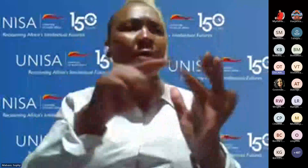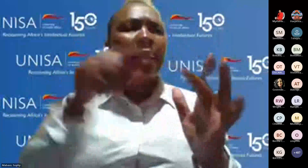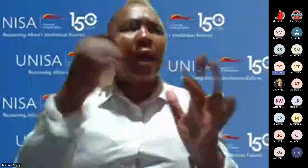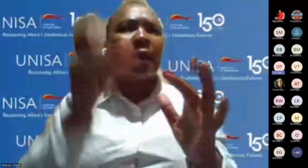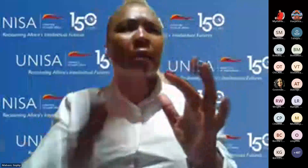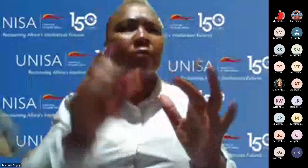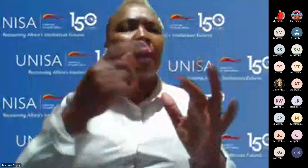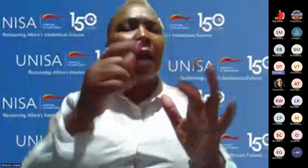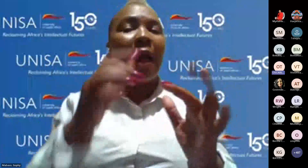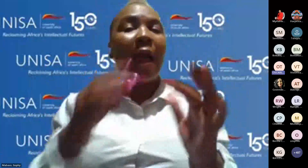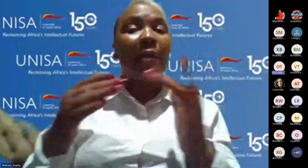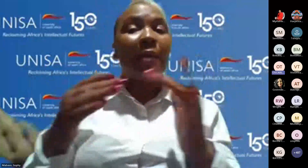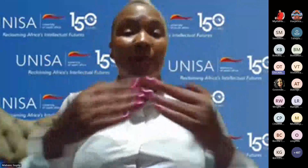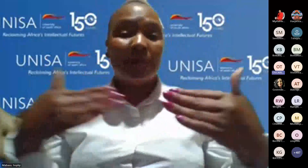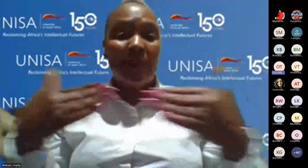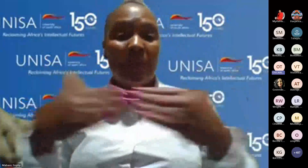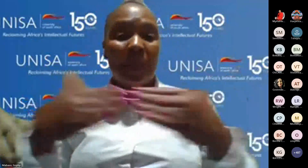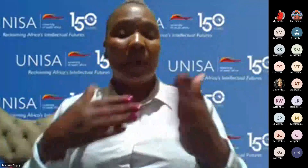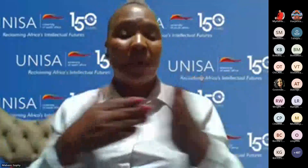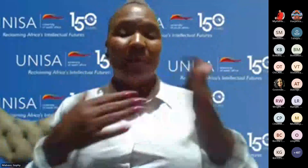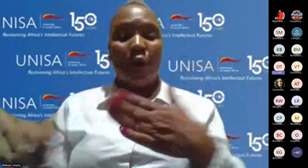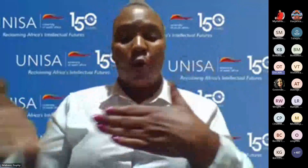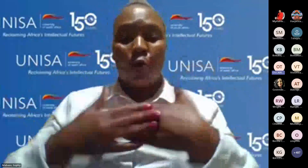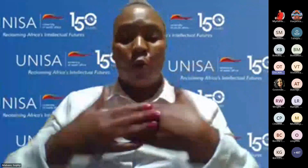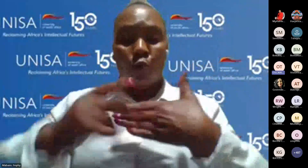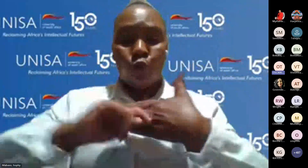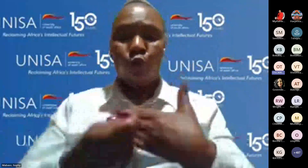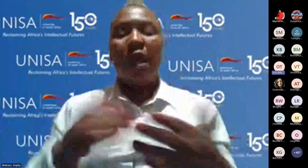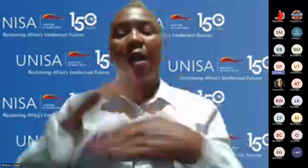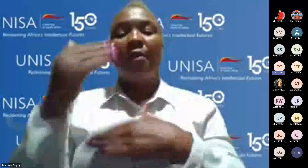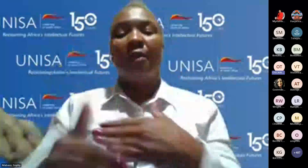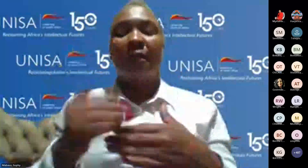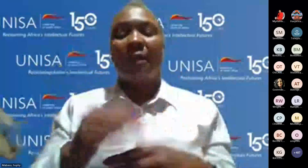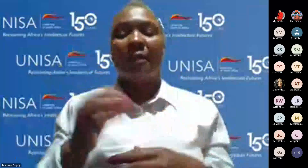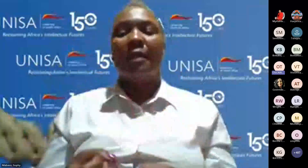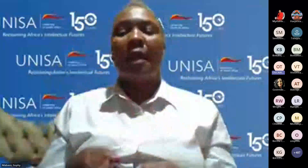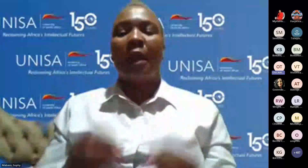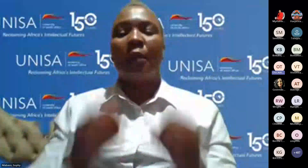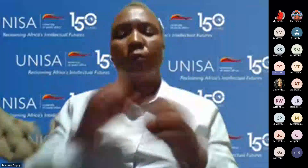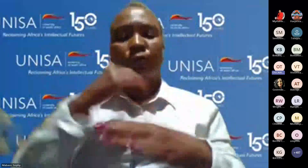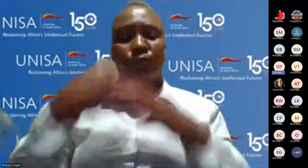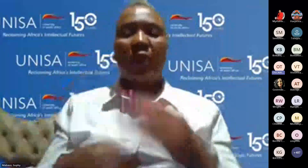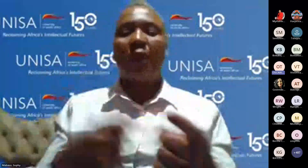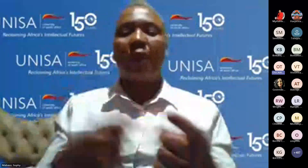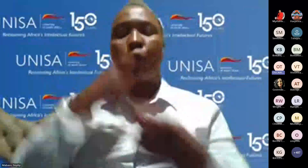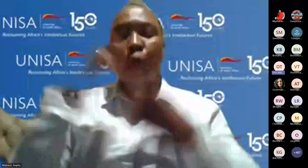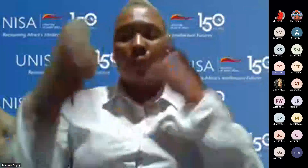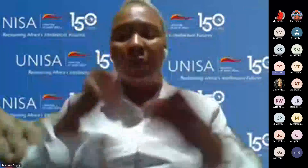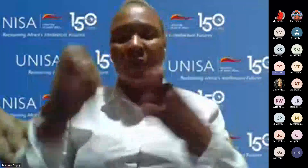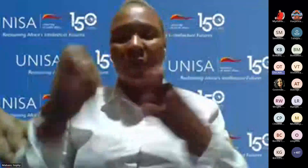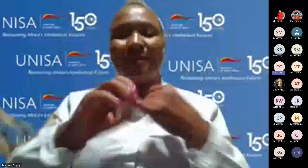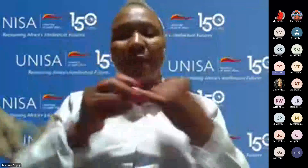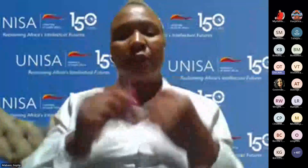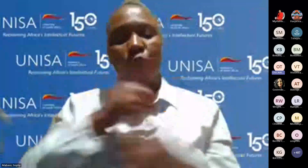they close. So after that, I lodged a complaint, trying to tell them that maybe